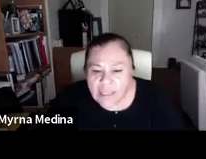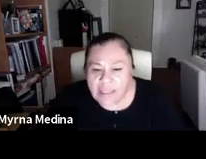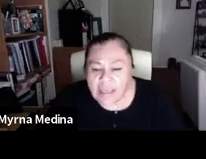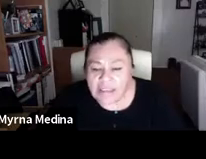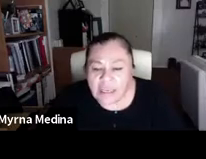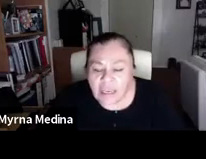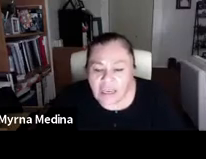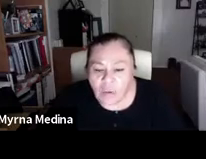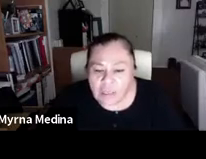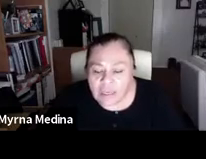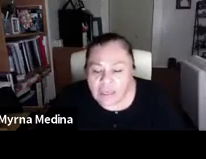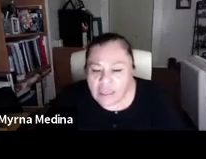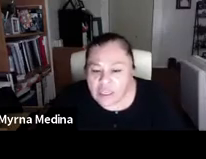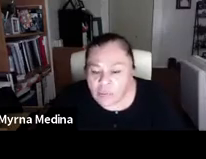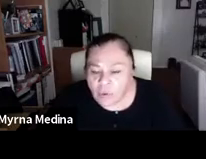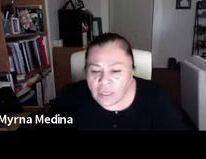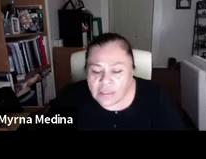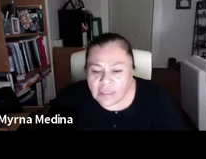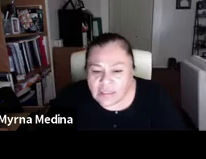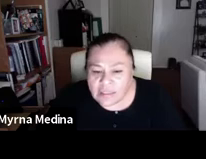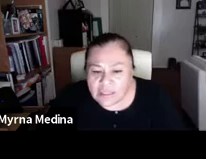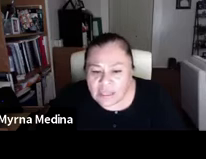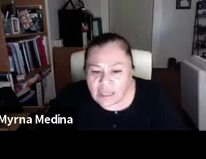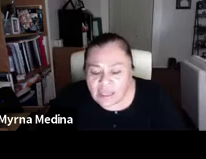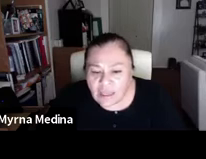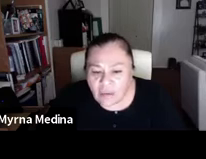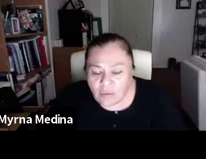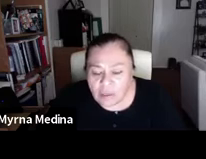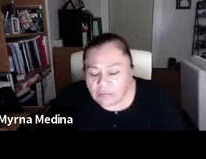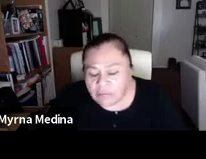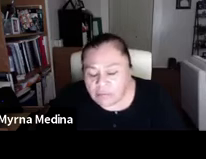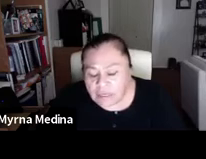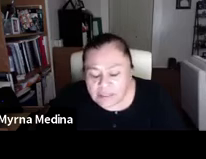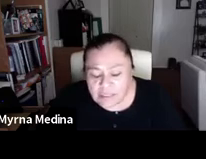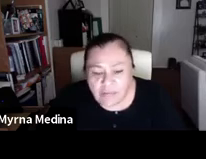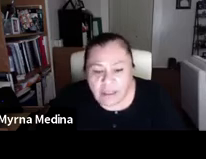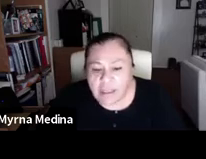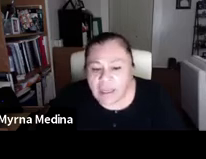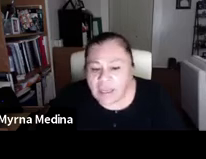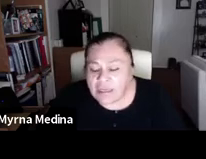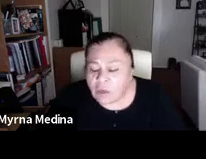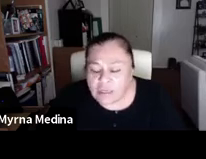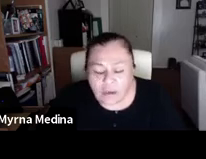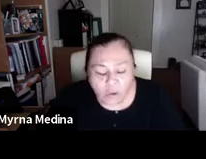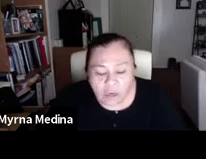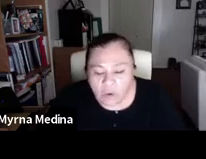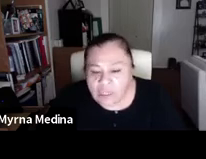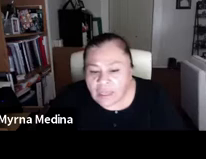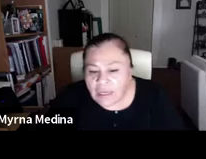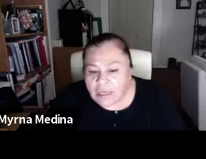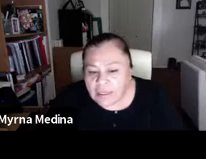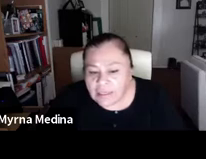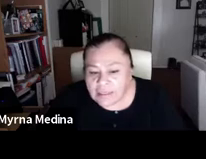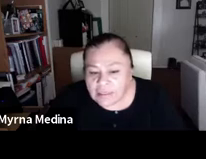de señas, cualquier equipo de asistencia asistiva y cualquier otra